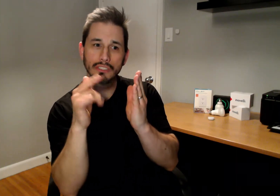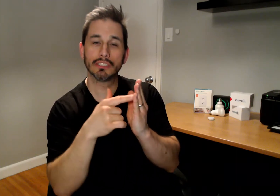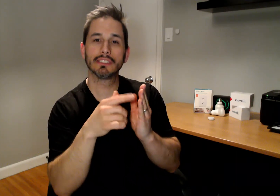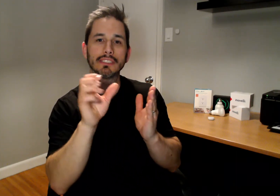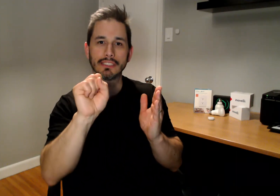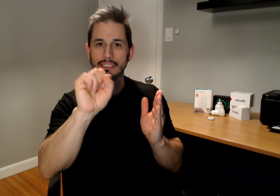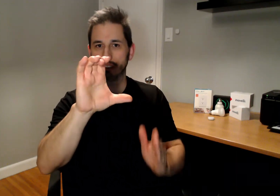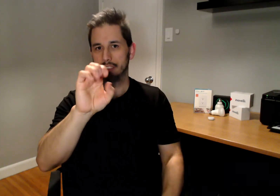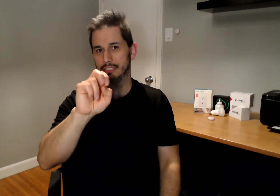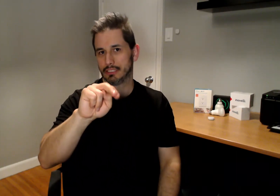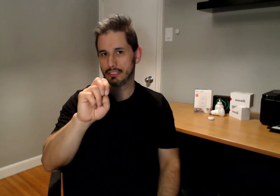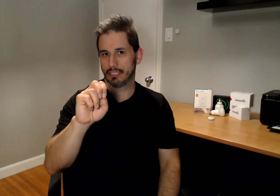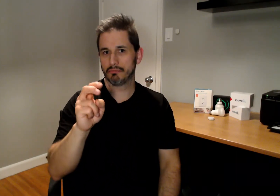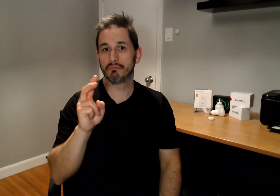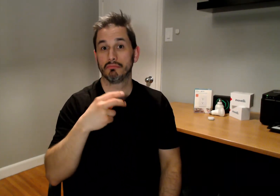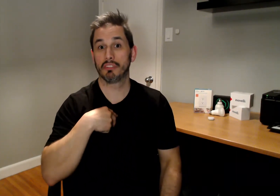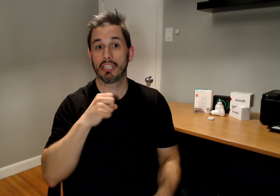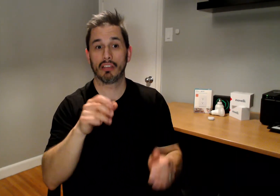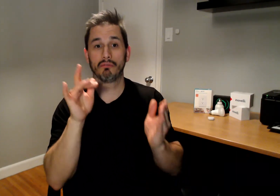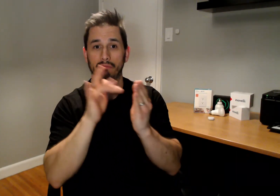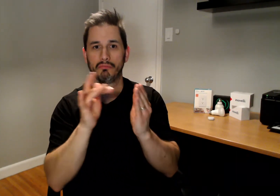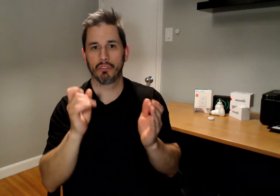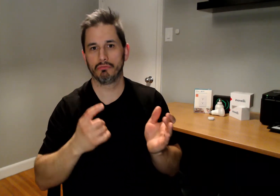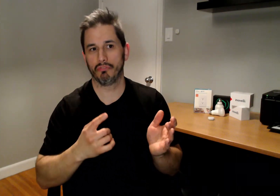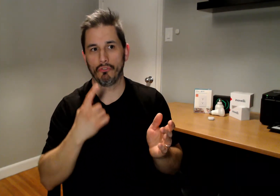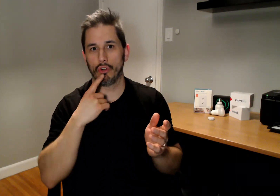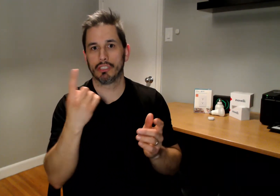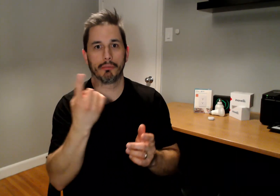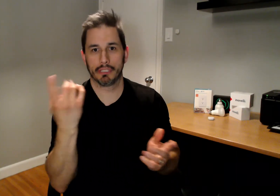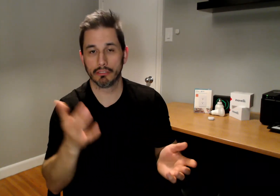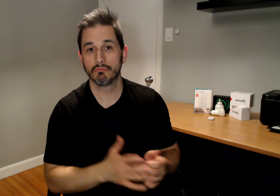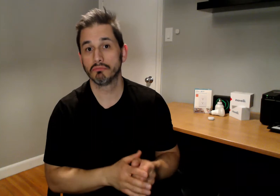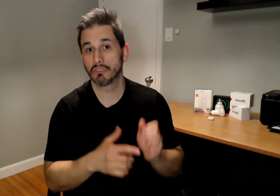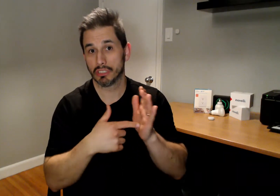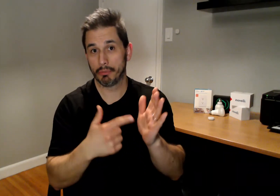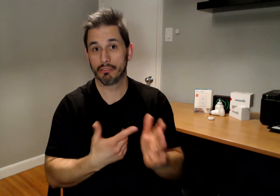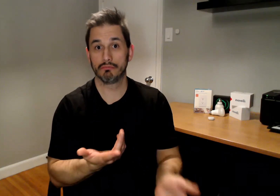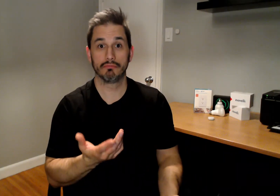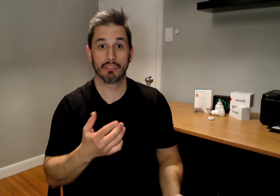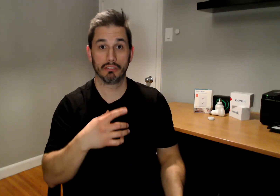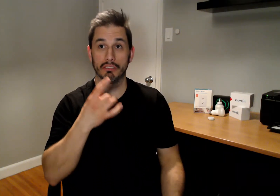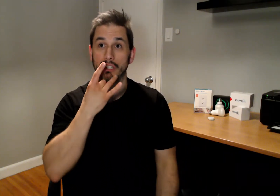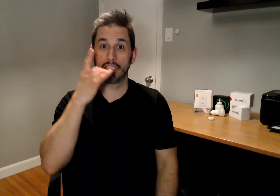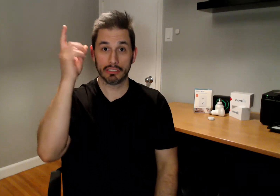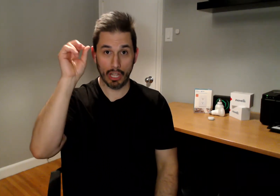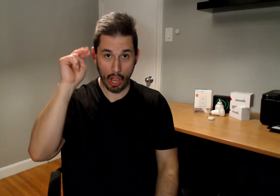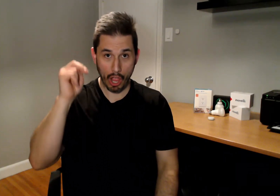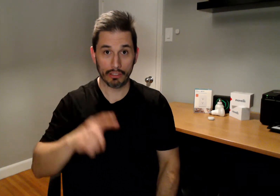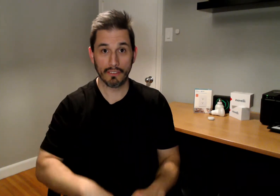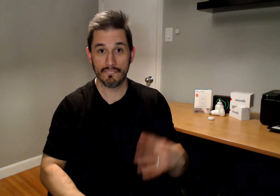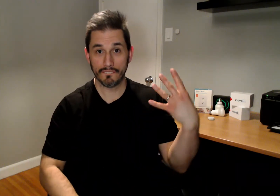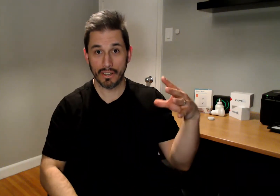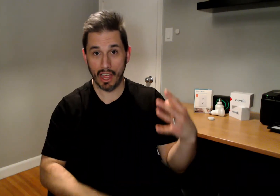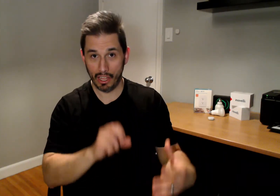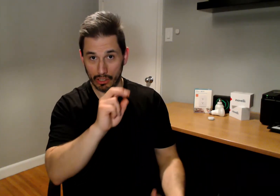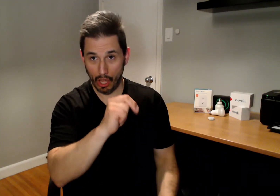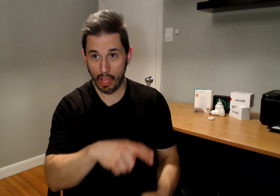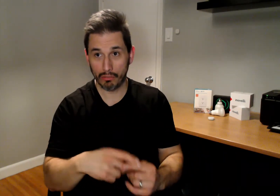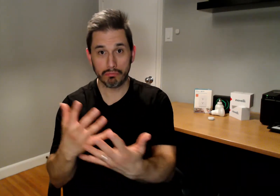And if you remember, I told you that there's also a 13th button on the Inovelli smart switch, which she has set to a scene.